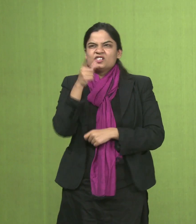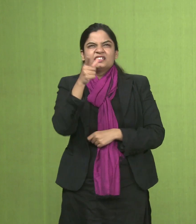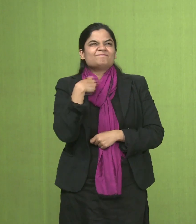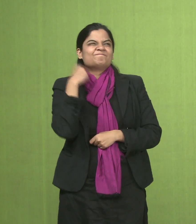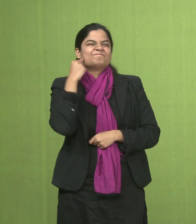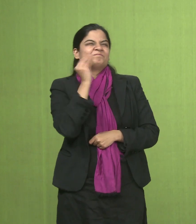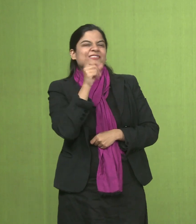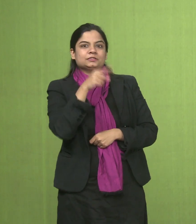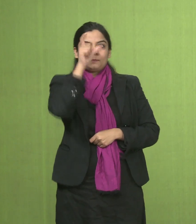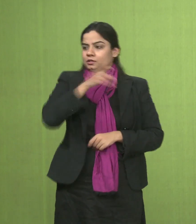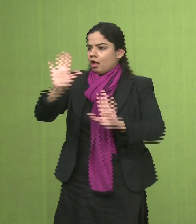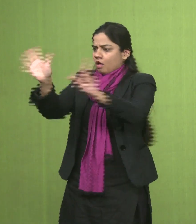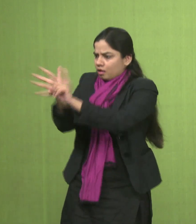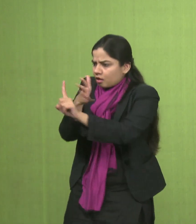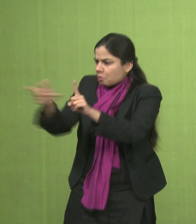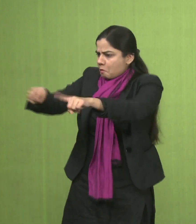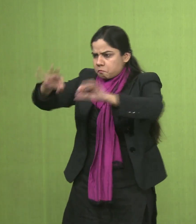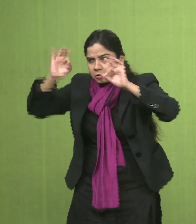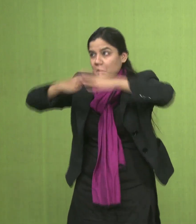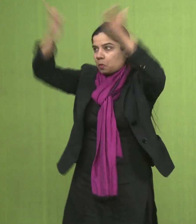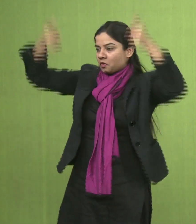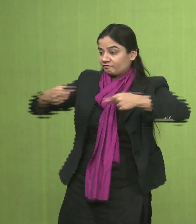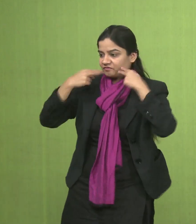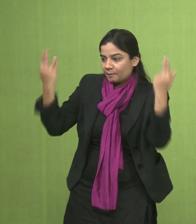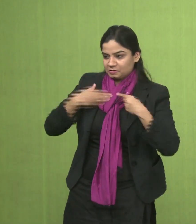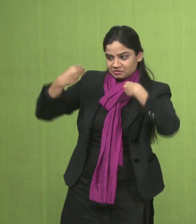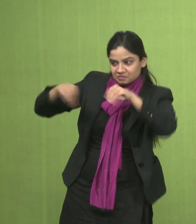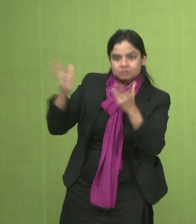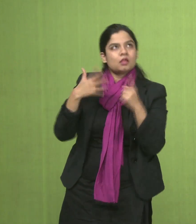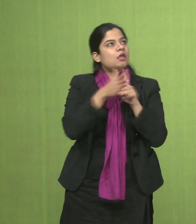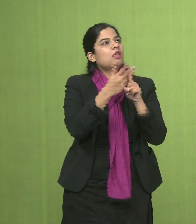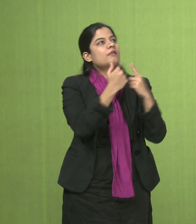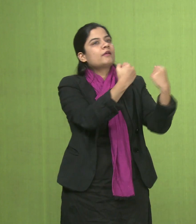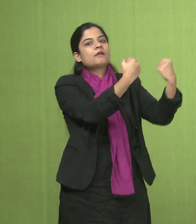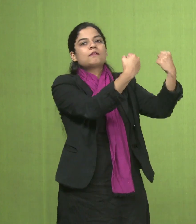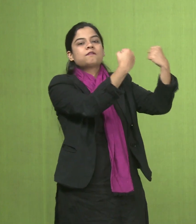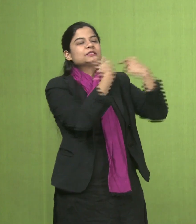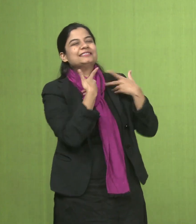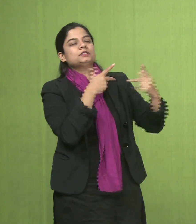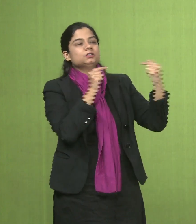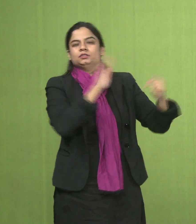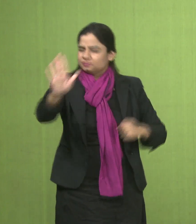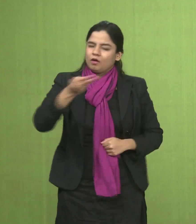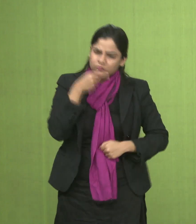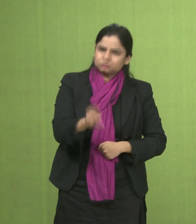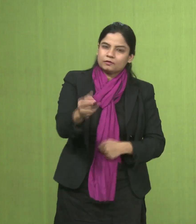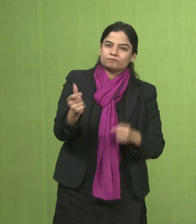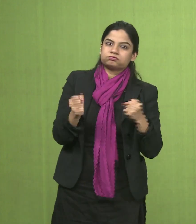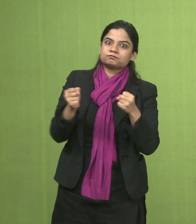something, the consumers would guide us to buy something else only. They will really, they will not give us the